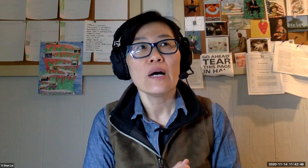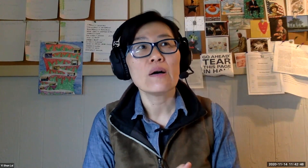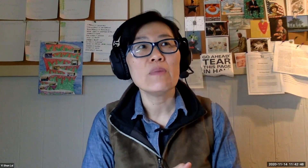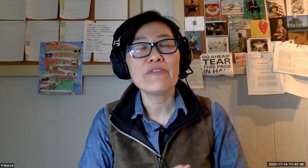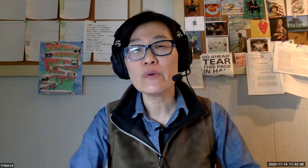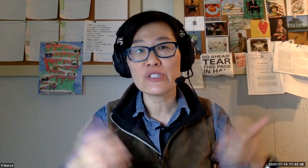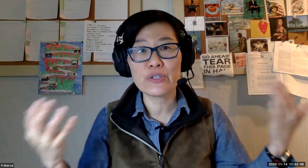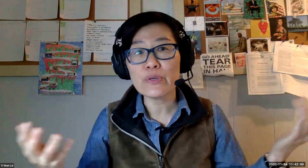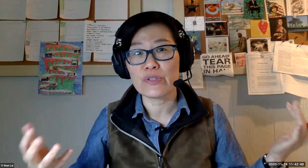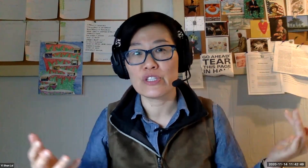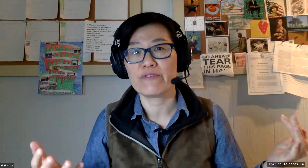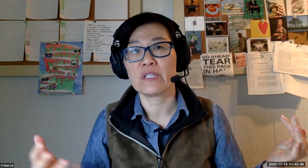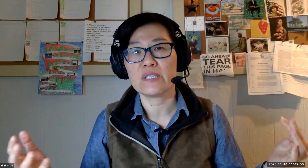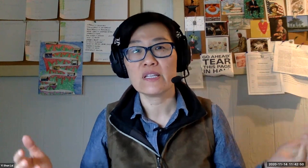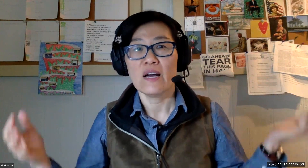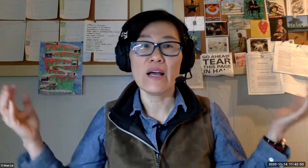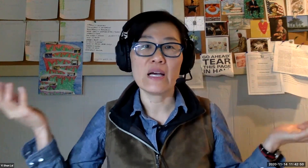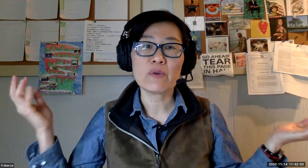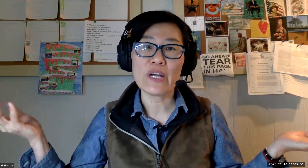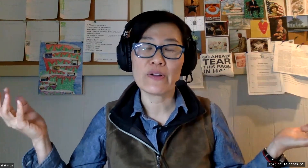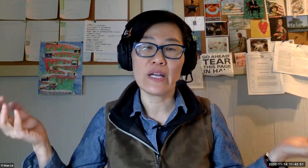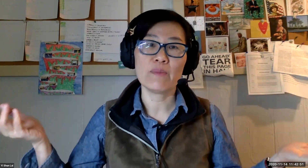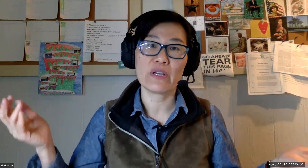So if you were just Google search it, for instance,